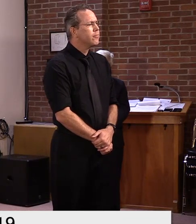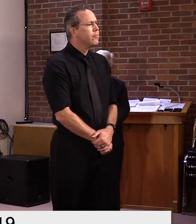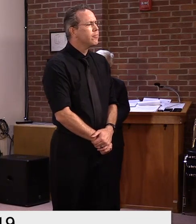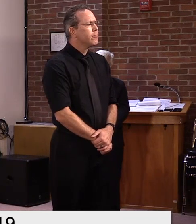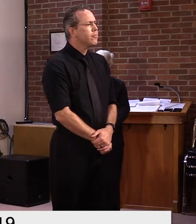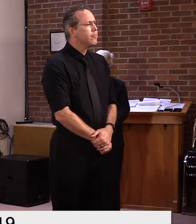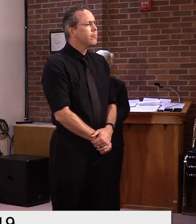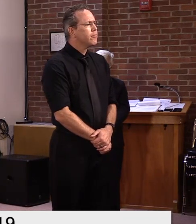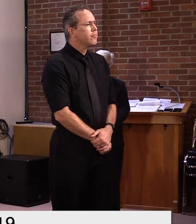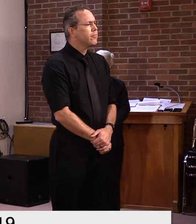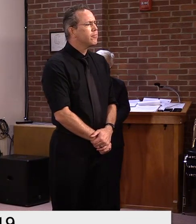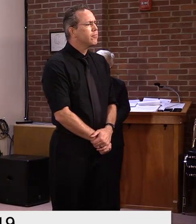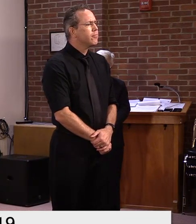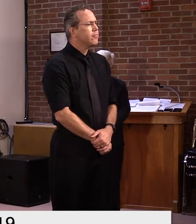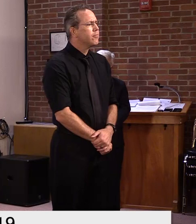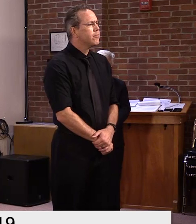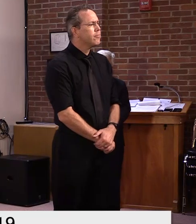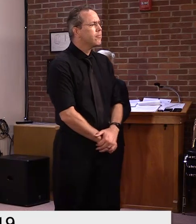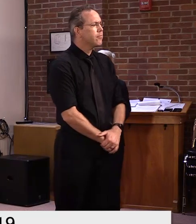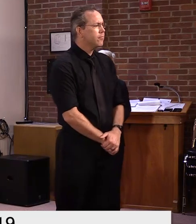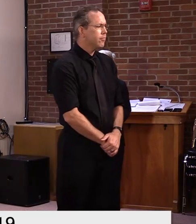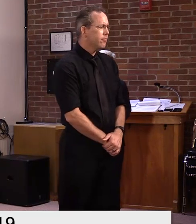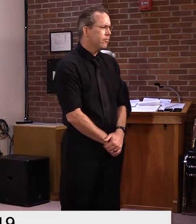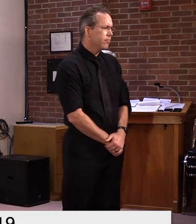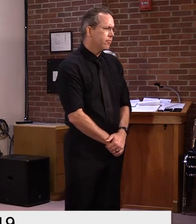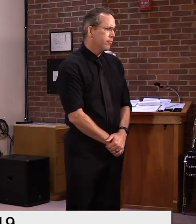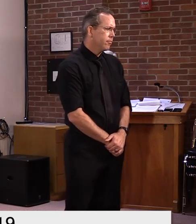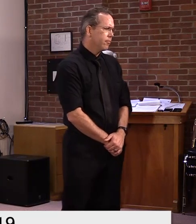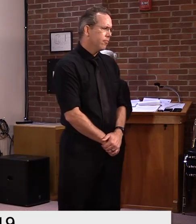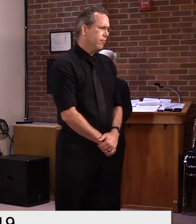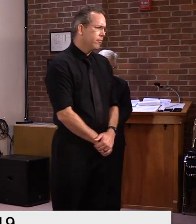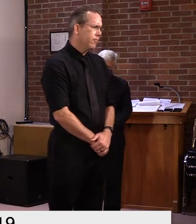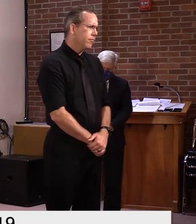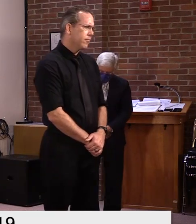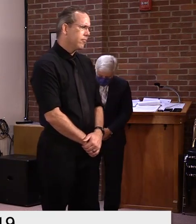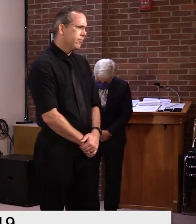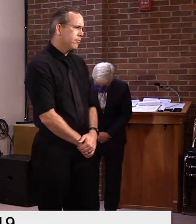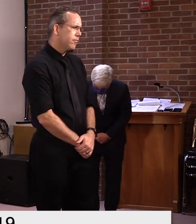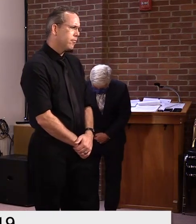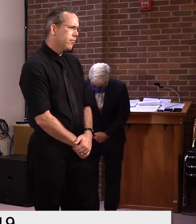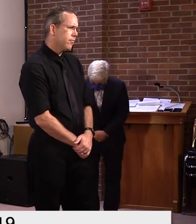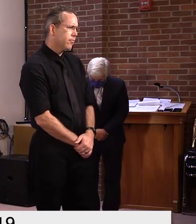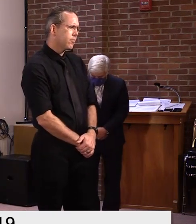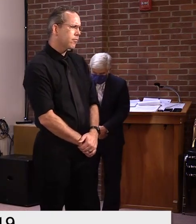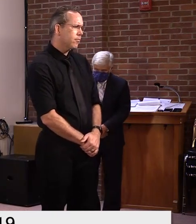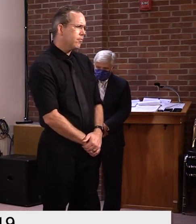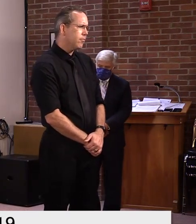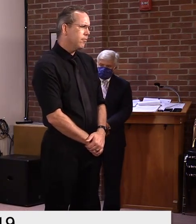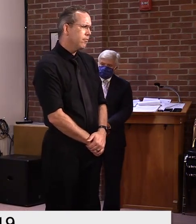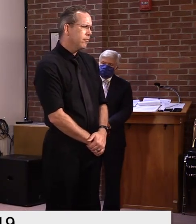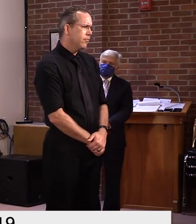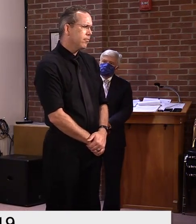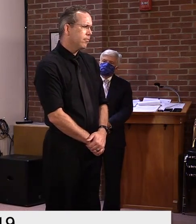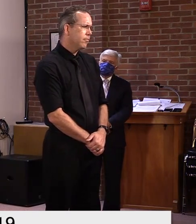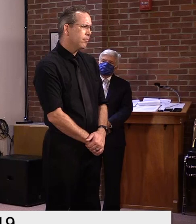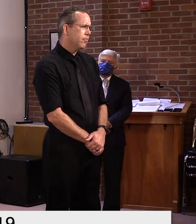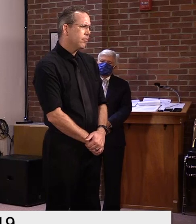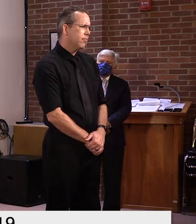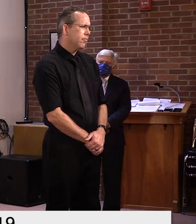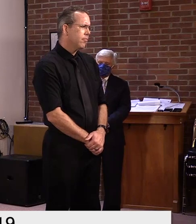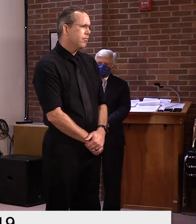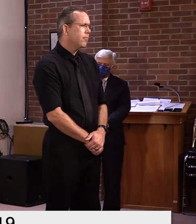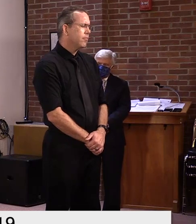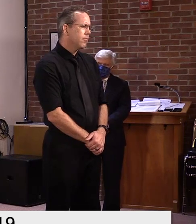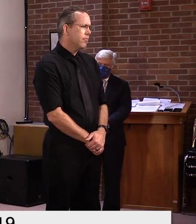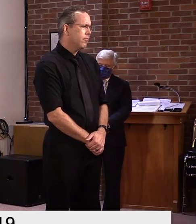the 26th of September and looking at a number of bills, as you know, including the marijuana tax